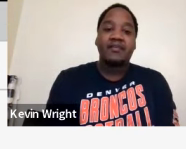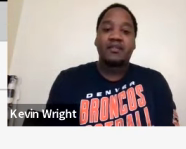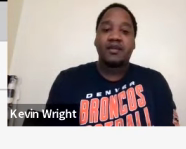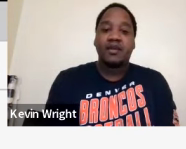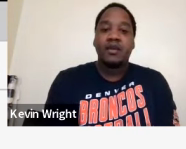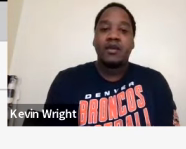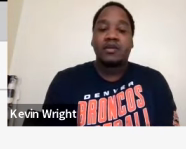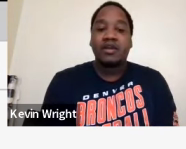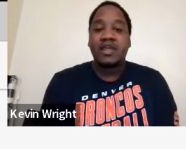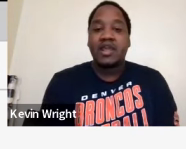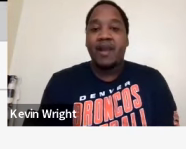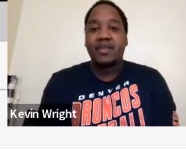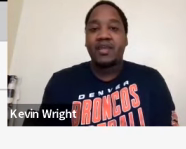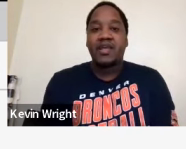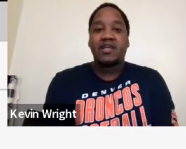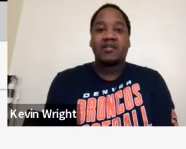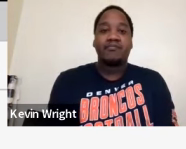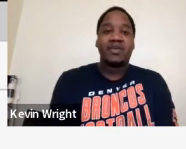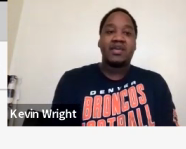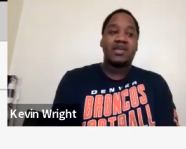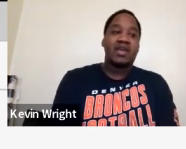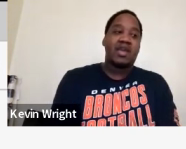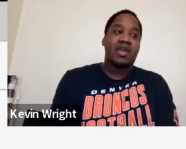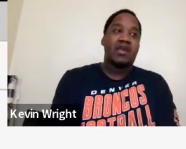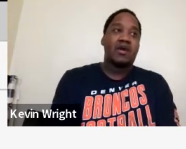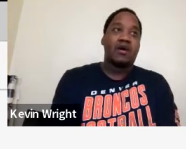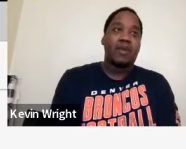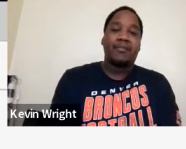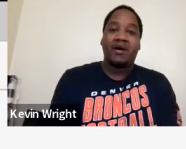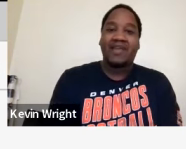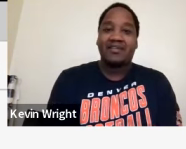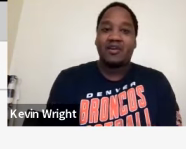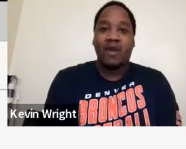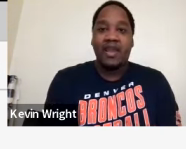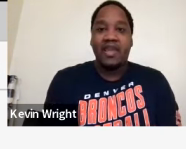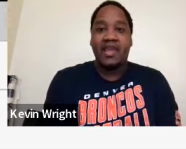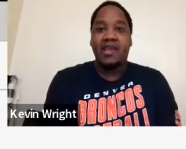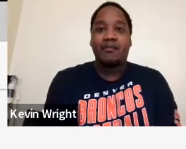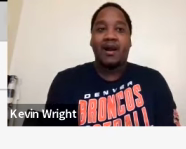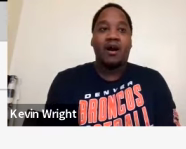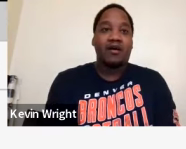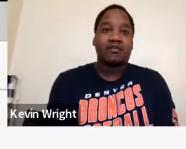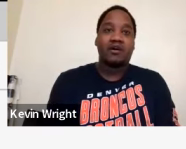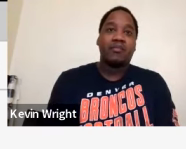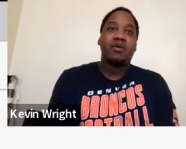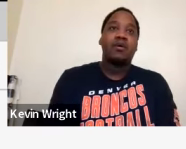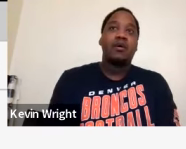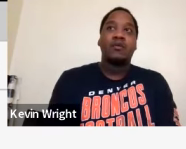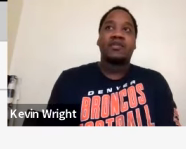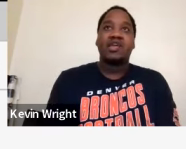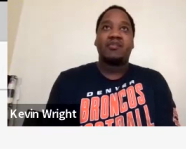And basically, the good thing about it is me and my boss, Allison White, and my